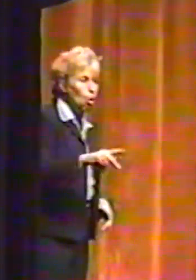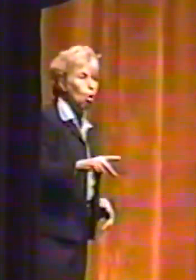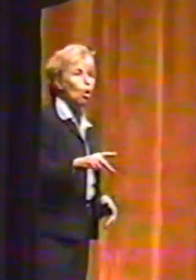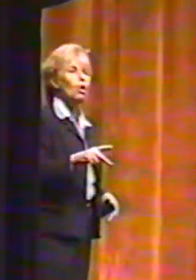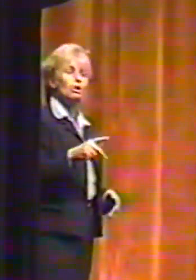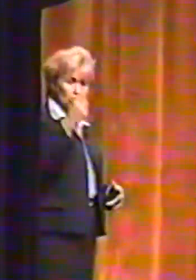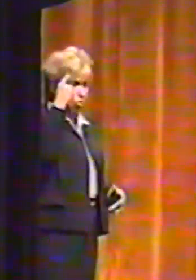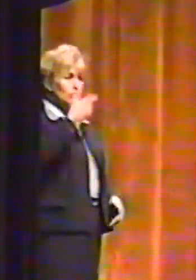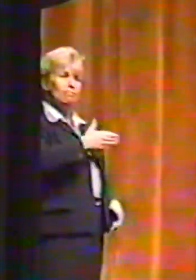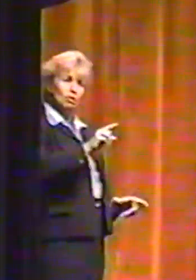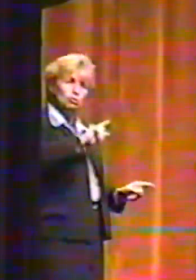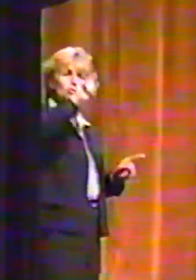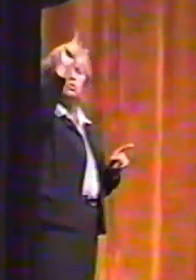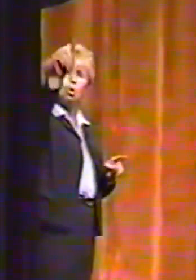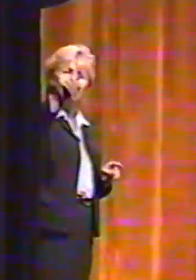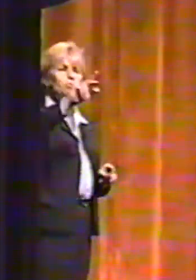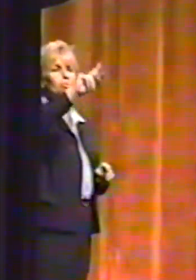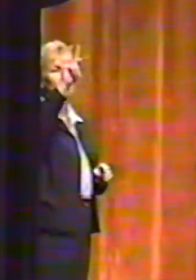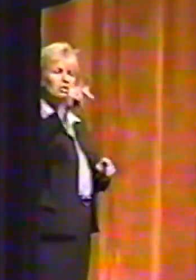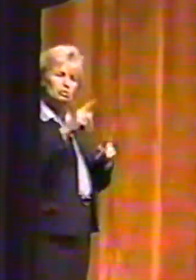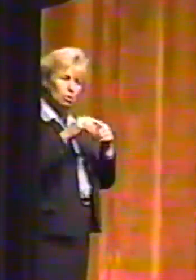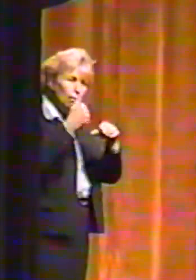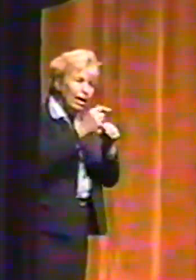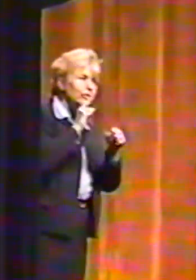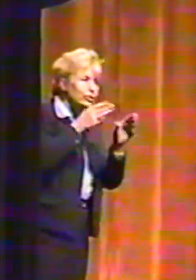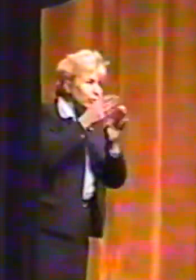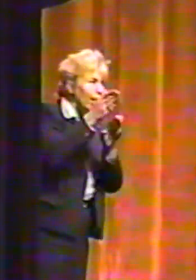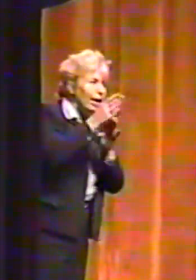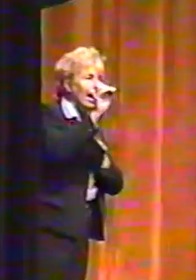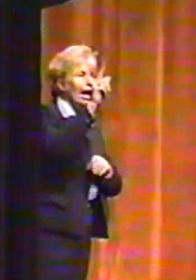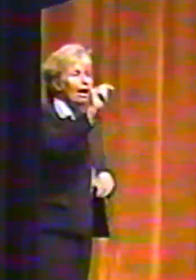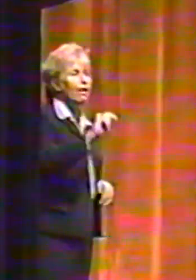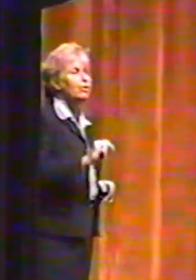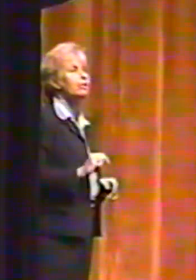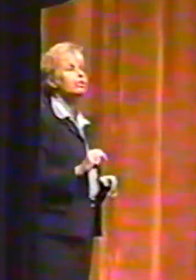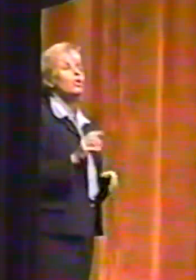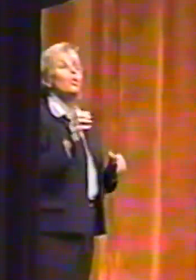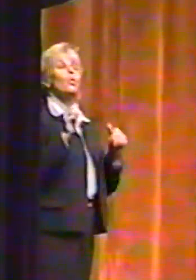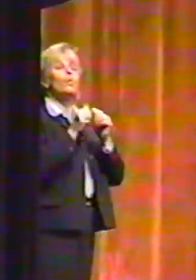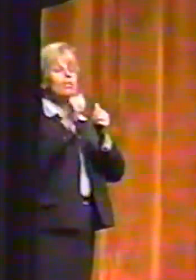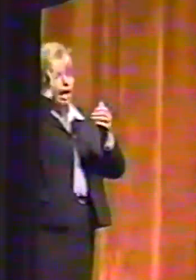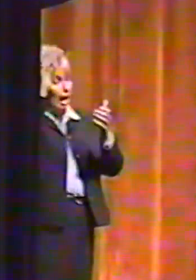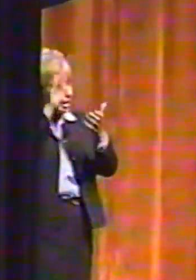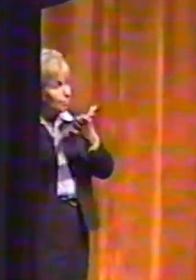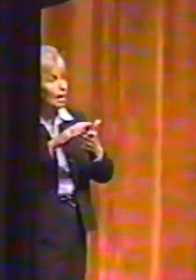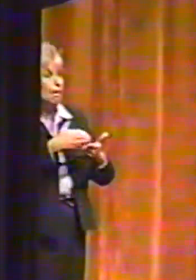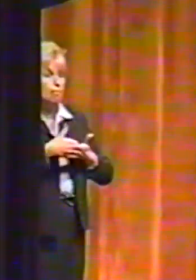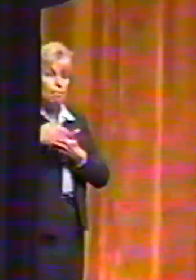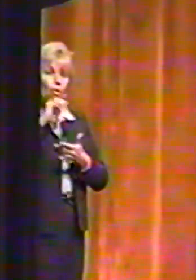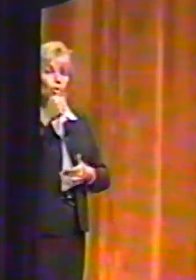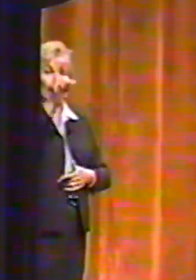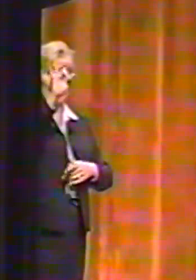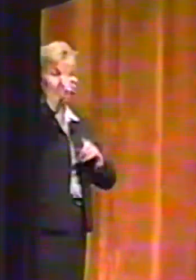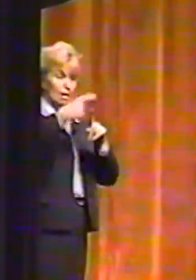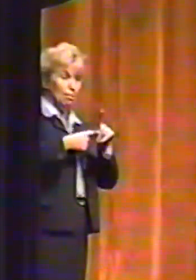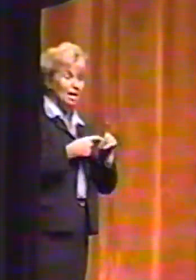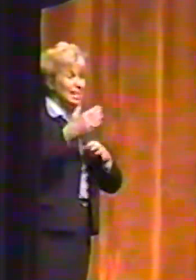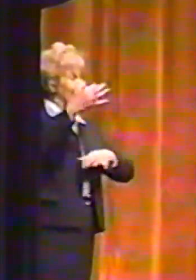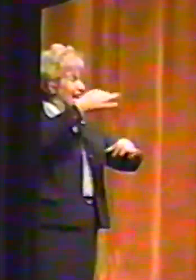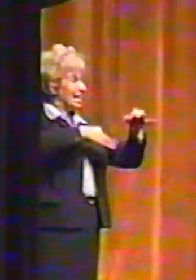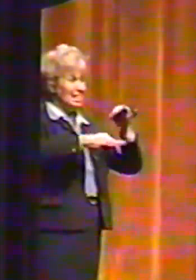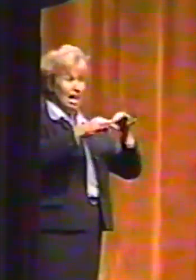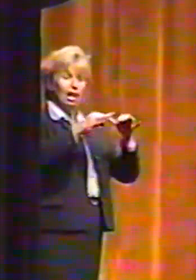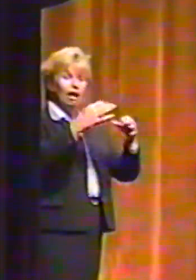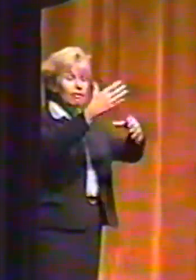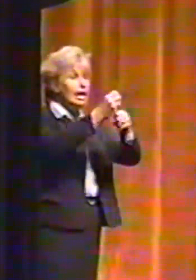she'd been invited up there, so she went up to Portland with her husband and her 18-month-old baby. And instead of receiving help, she was